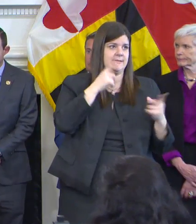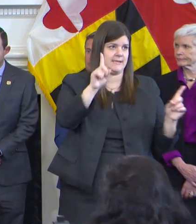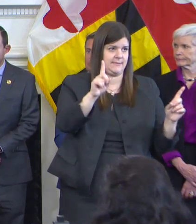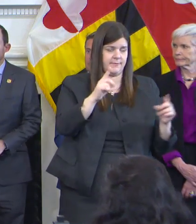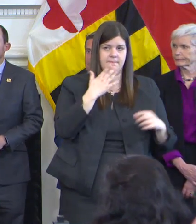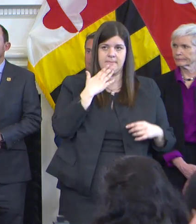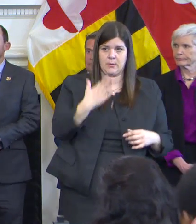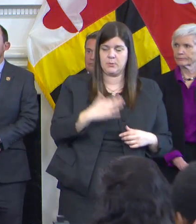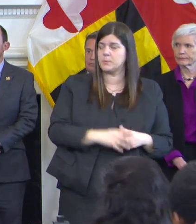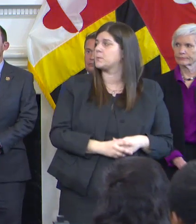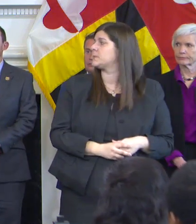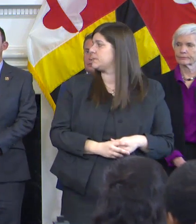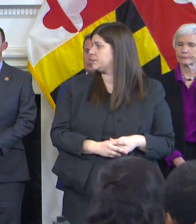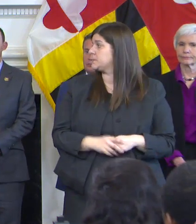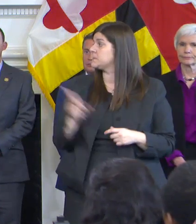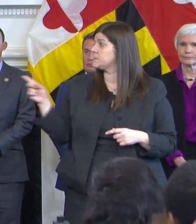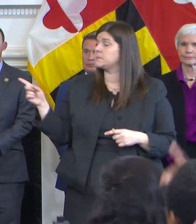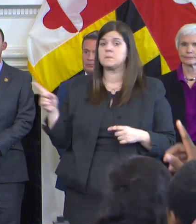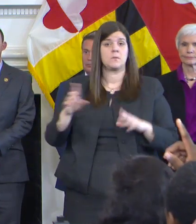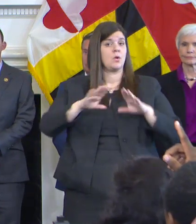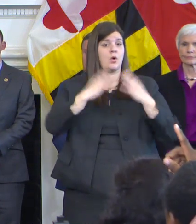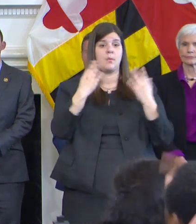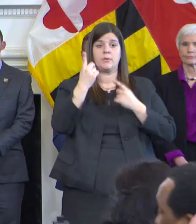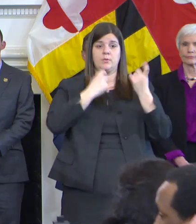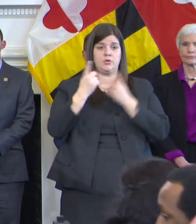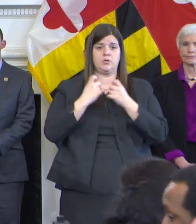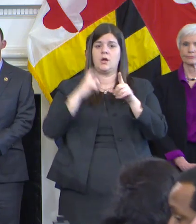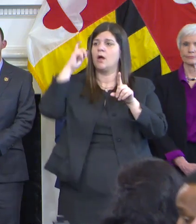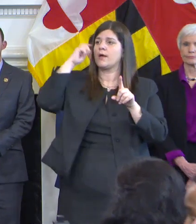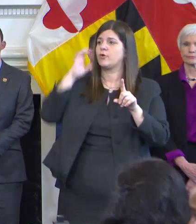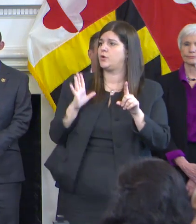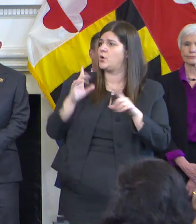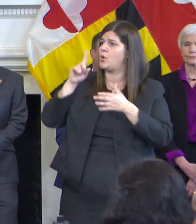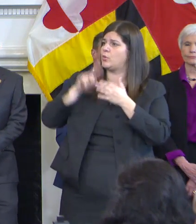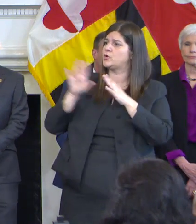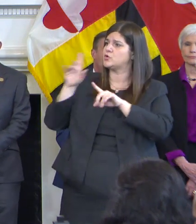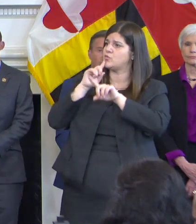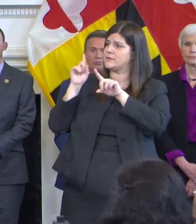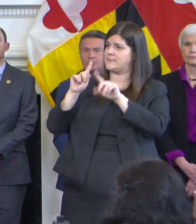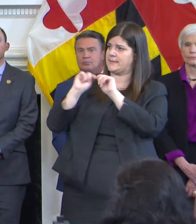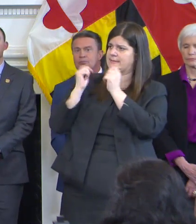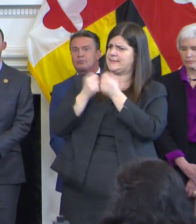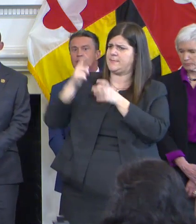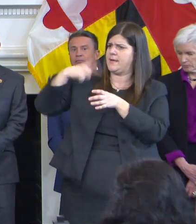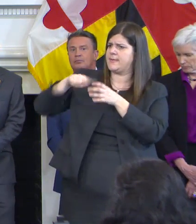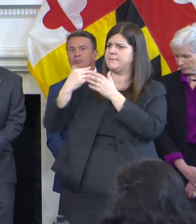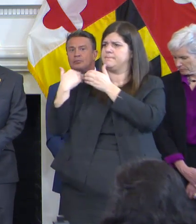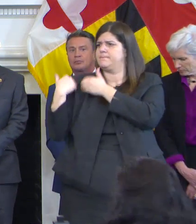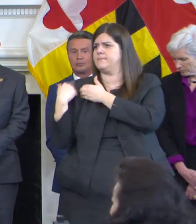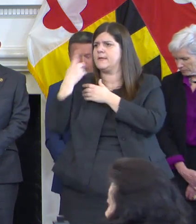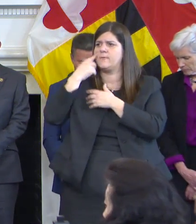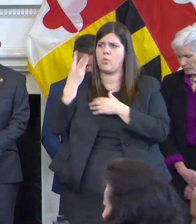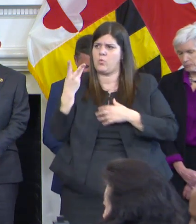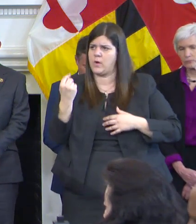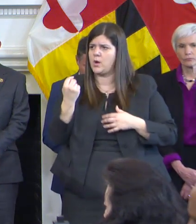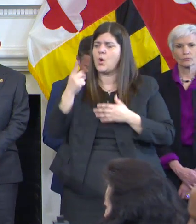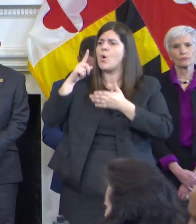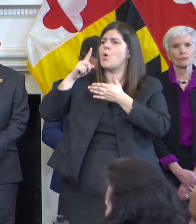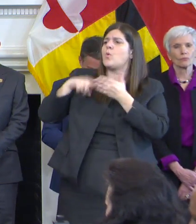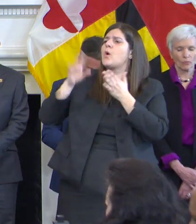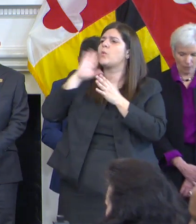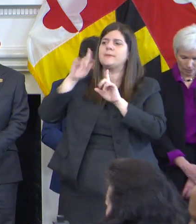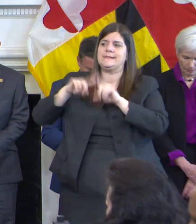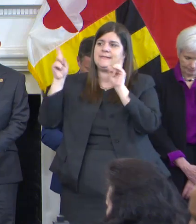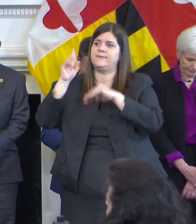Be happy to take some question. Governor, what will the response team that you put together be in charge of, and what will they be doing differently than what the administration